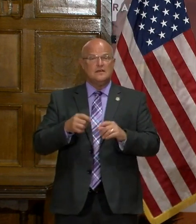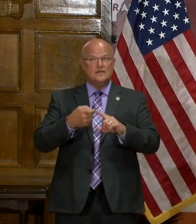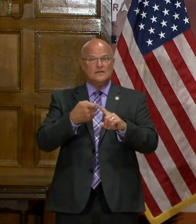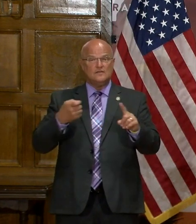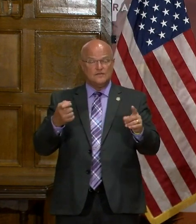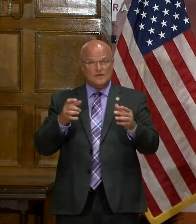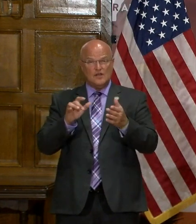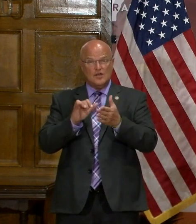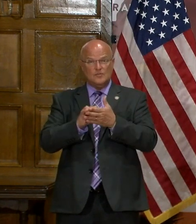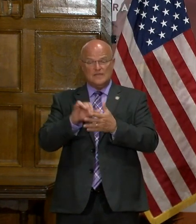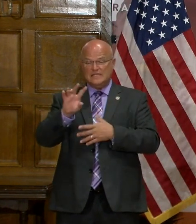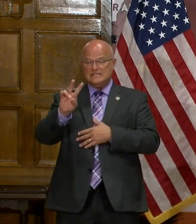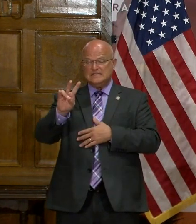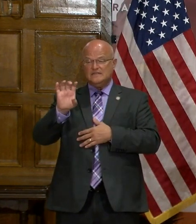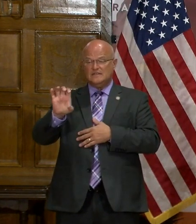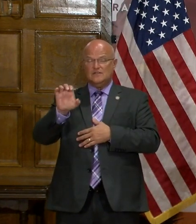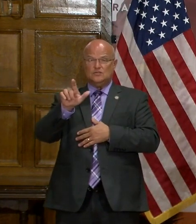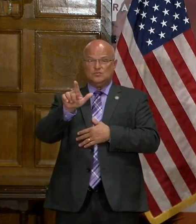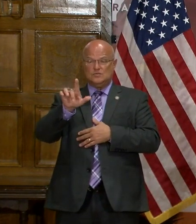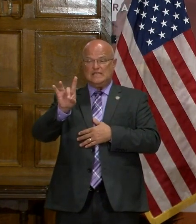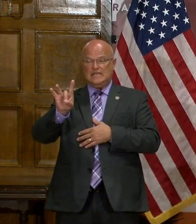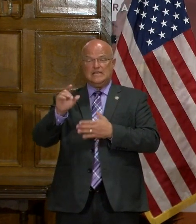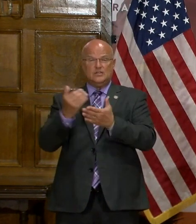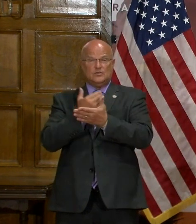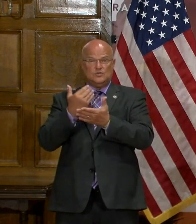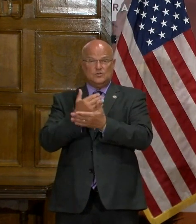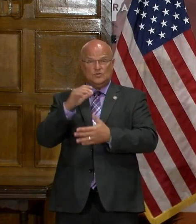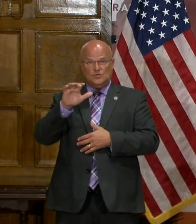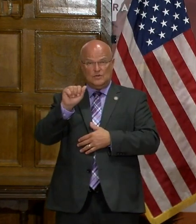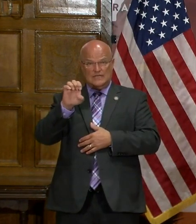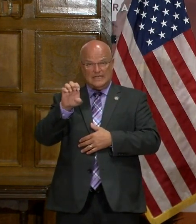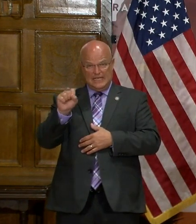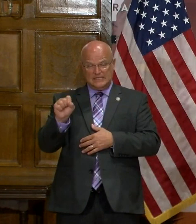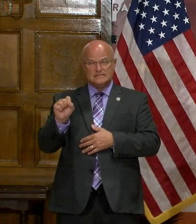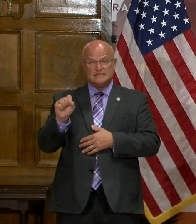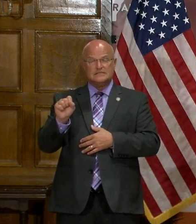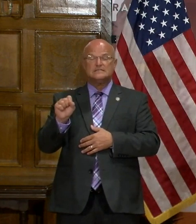Of the 728 new cases that we have